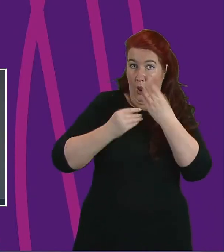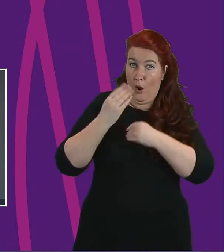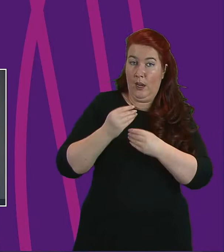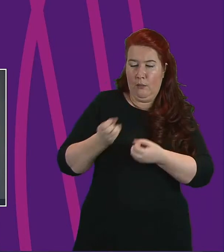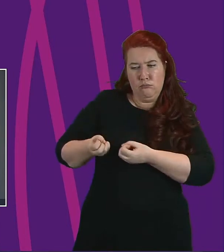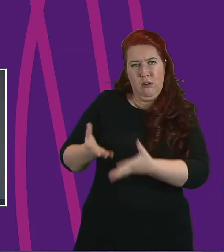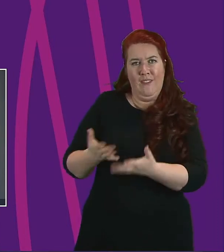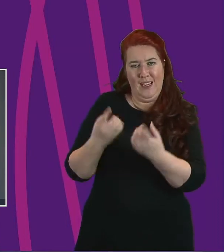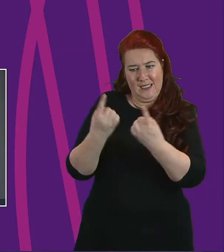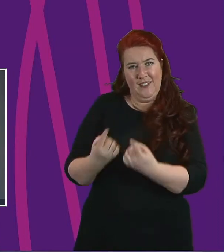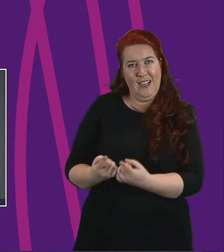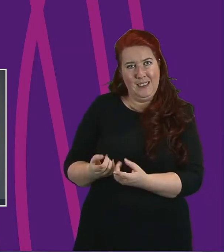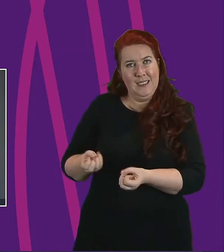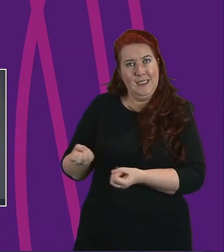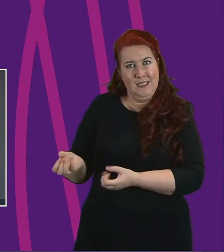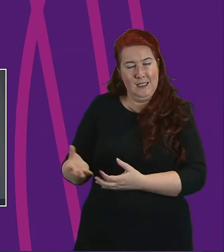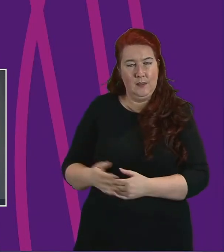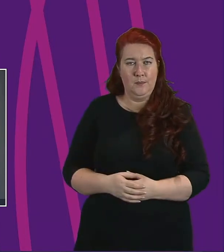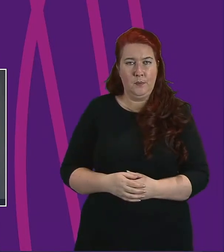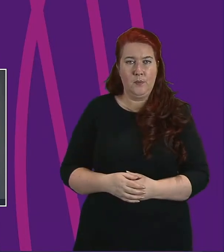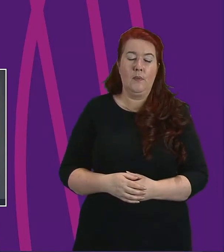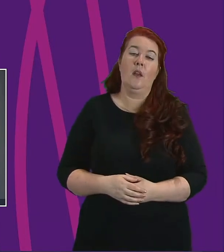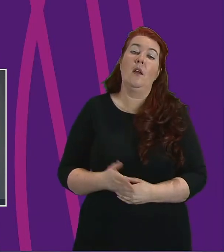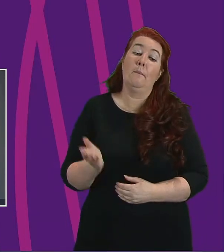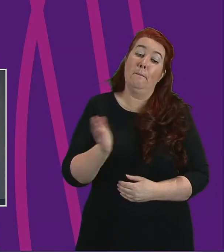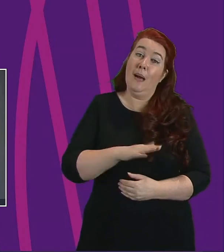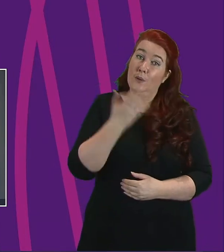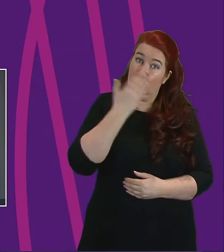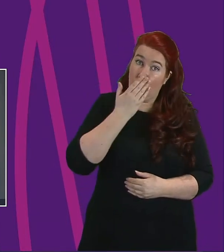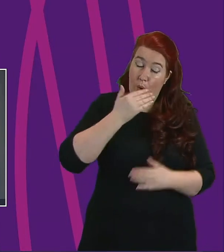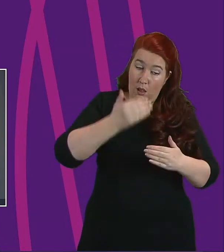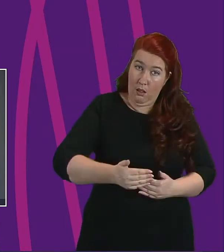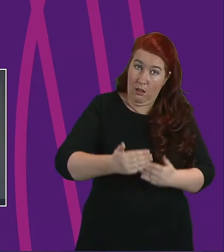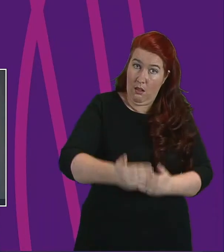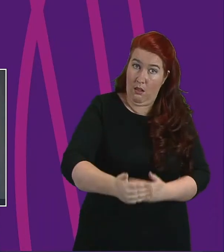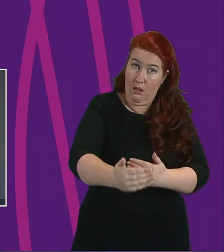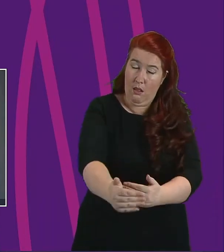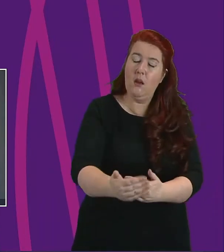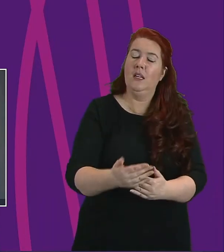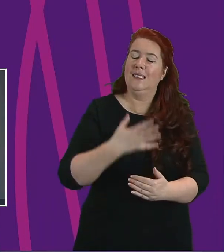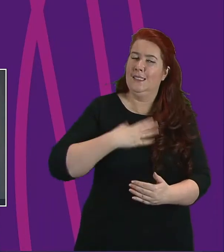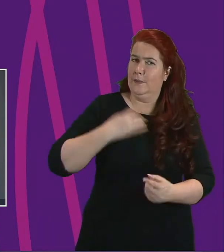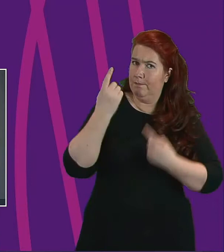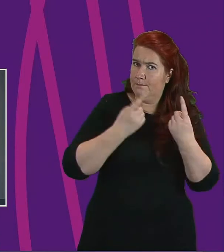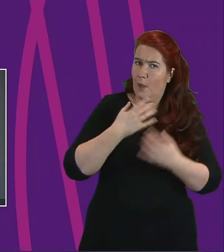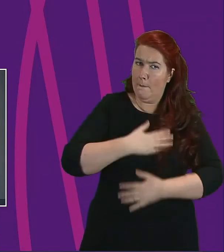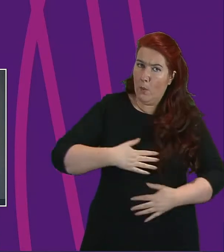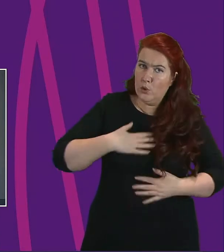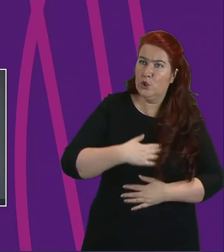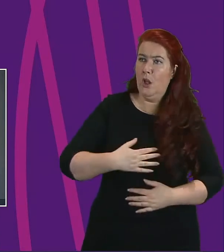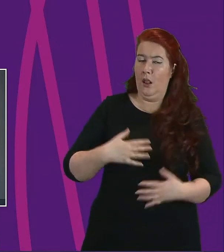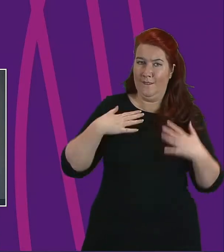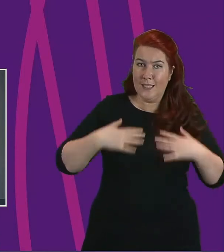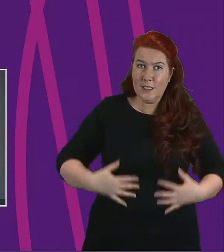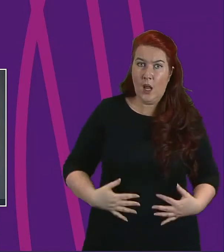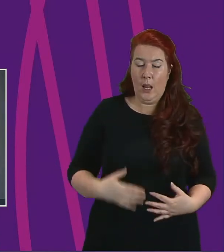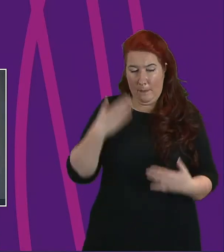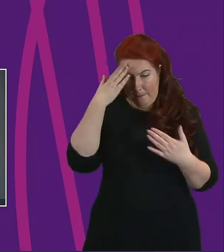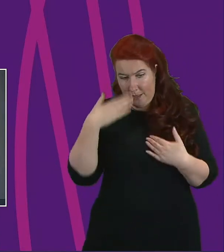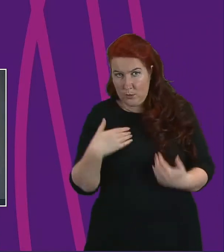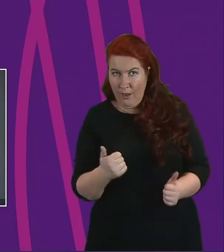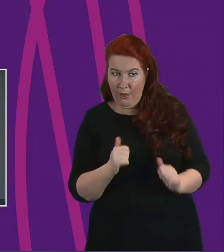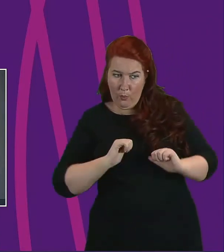devices. The phased return of pupils will need consideration of the emotional, physical and mental health and well-being of